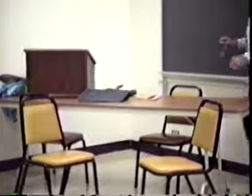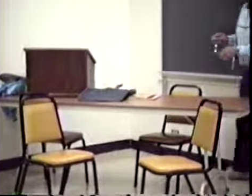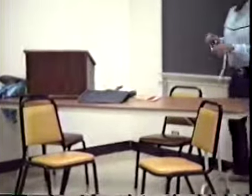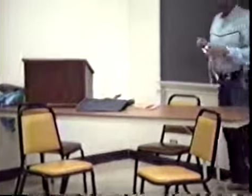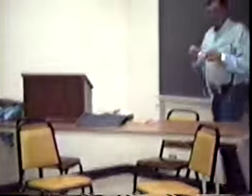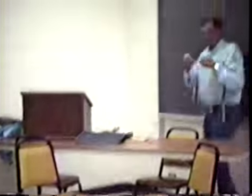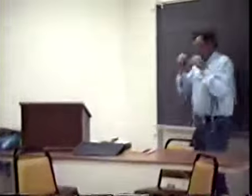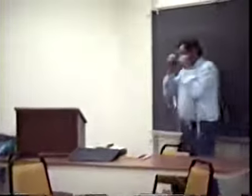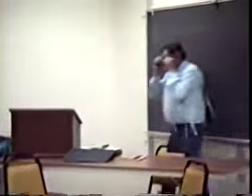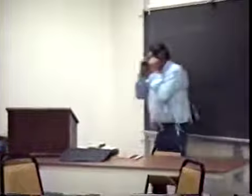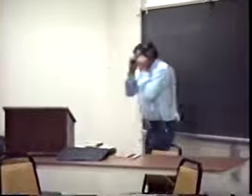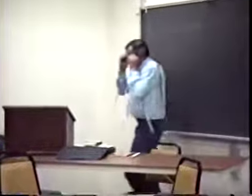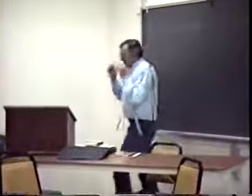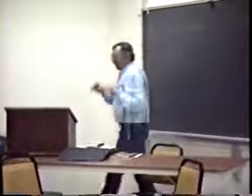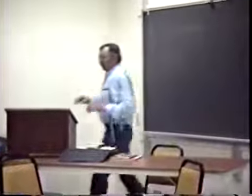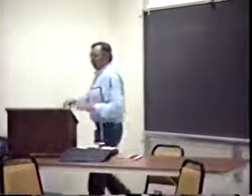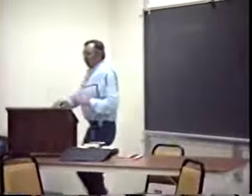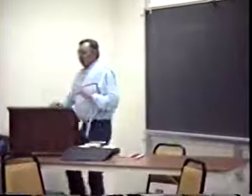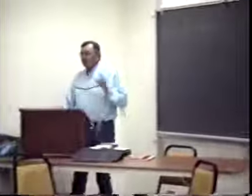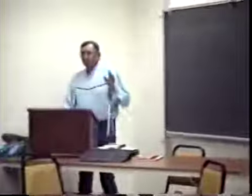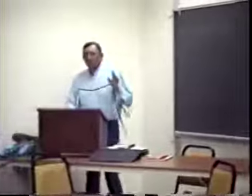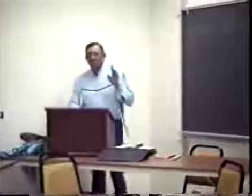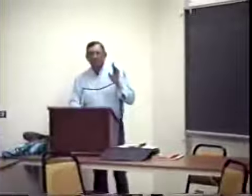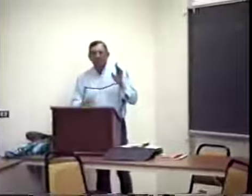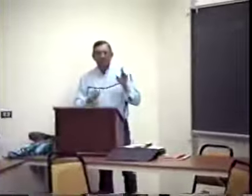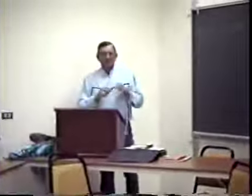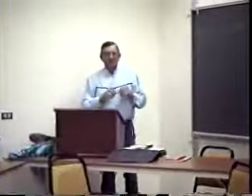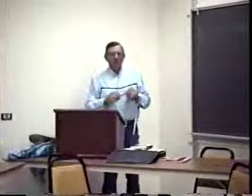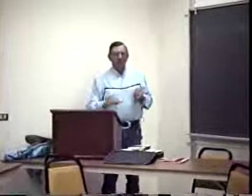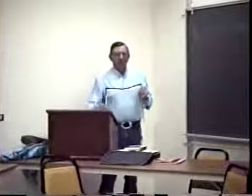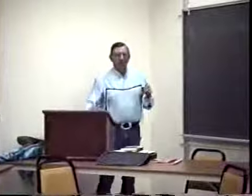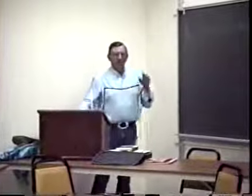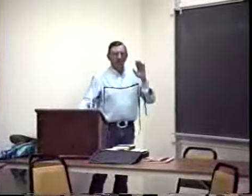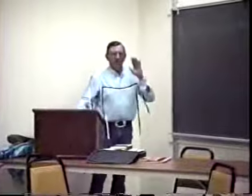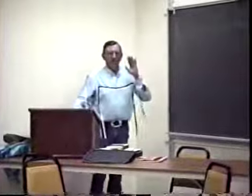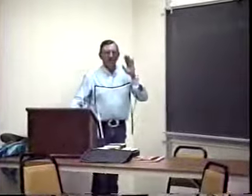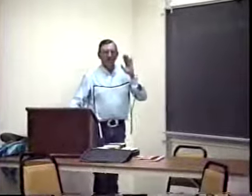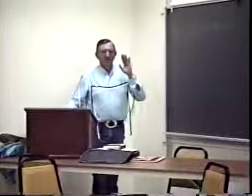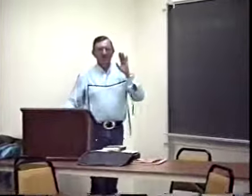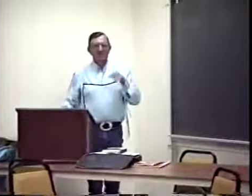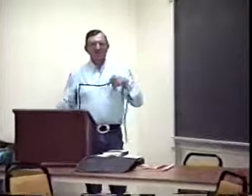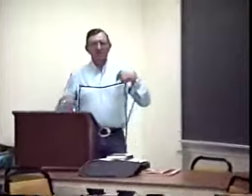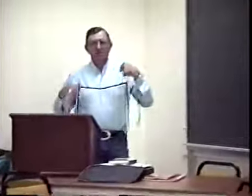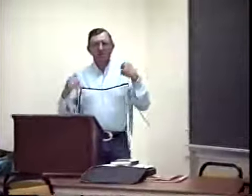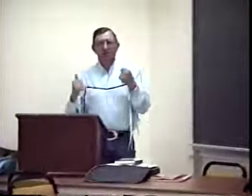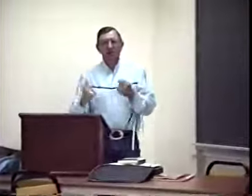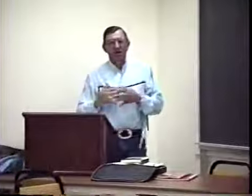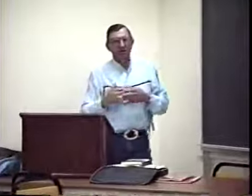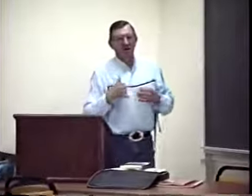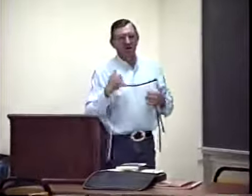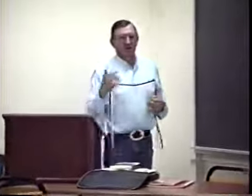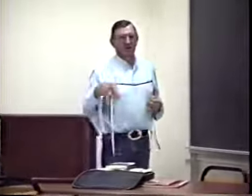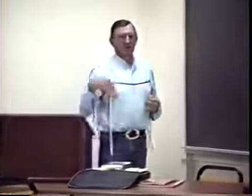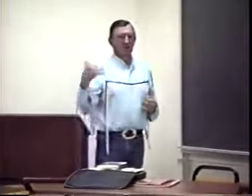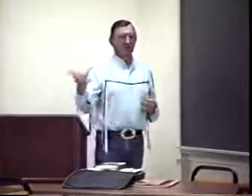You guys kind of relaxed after you got into it. We sure didn't start out. Once again, that just comes to show you the signs, the way